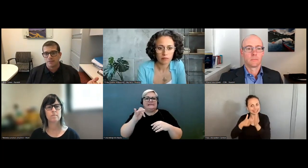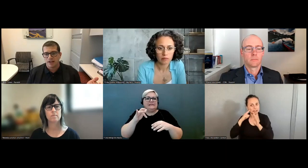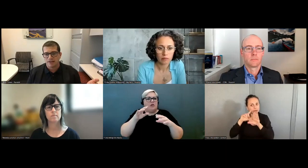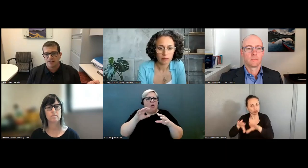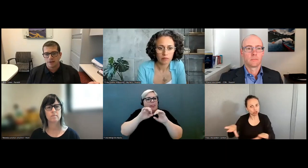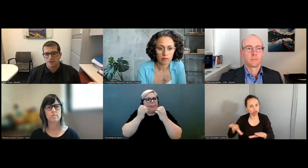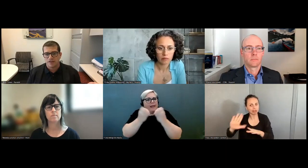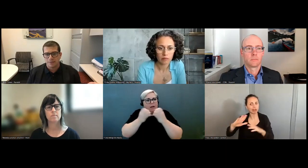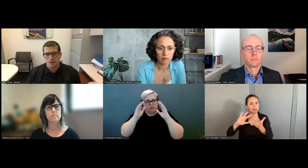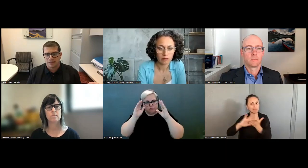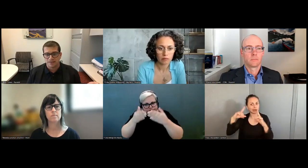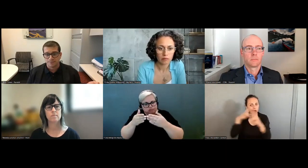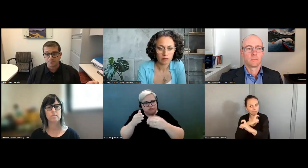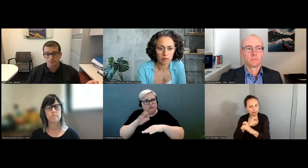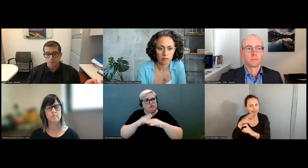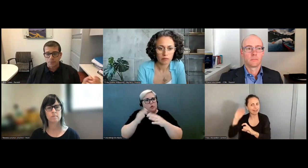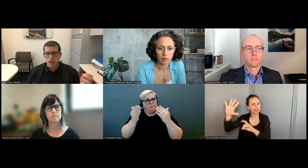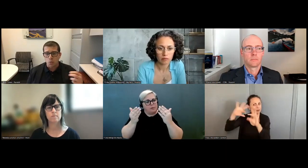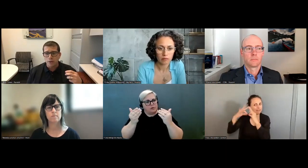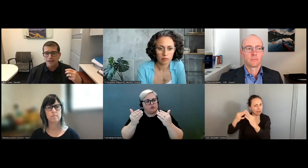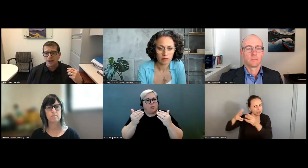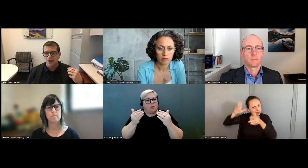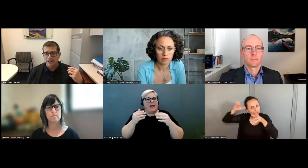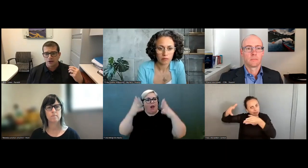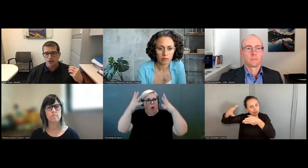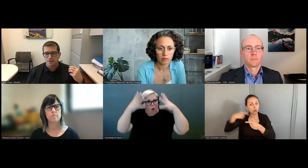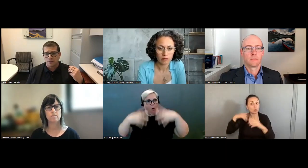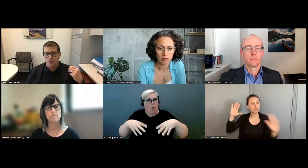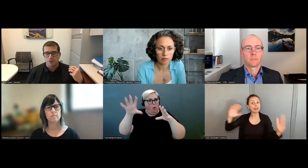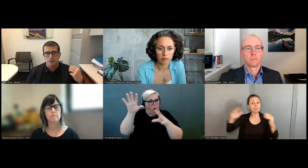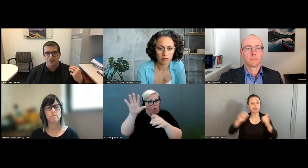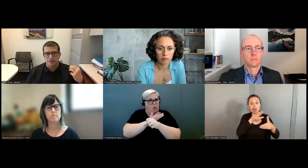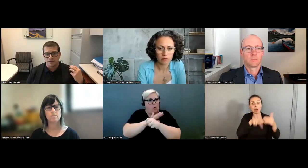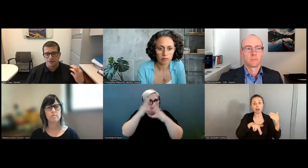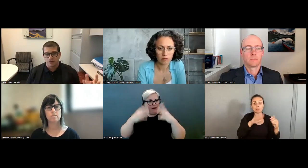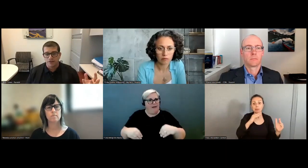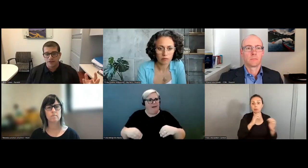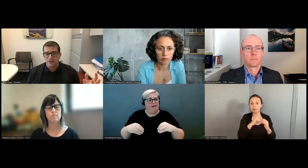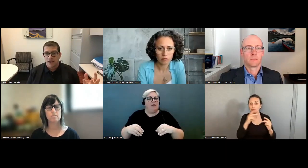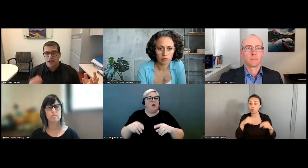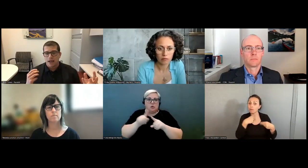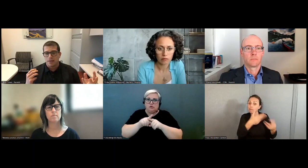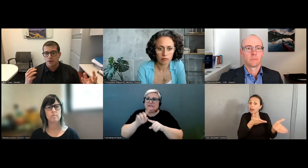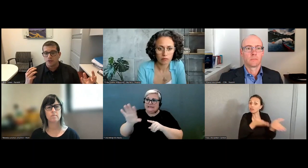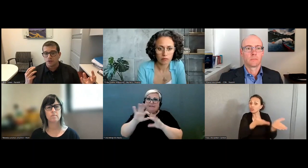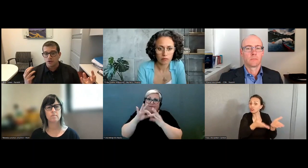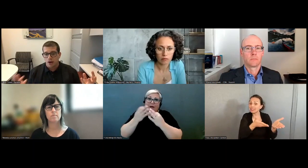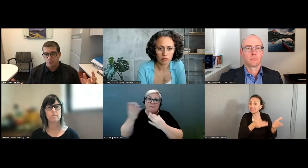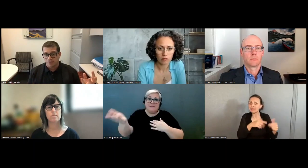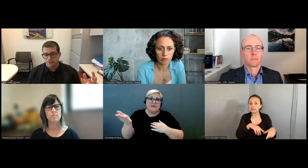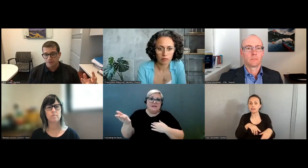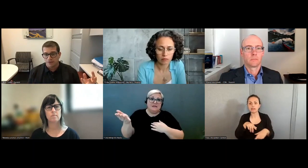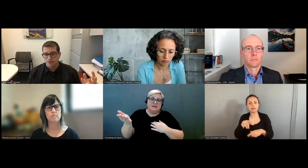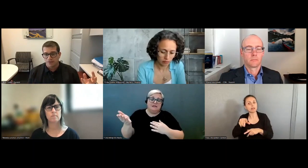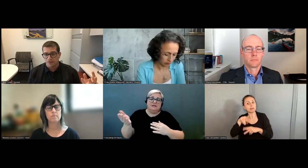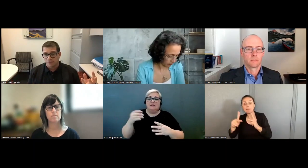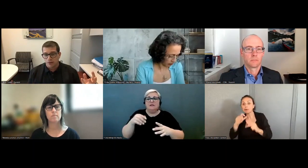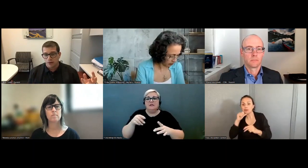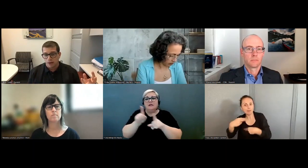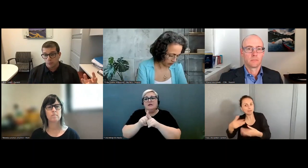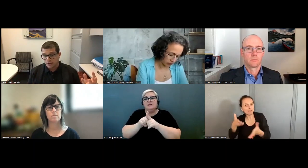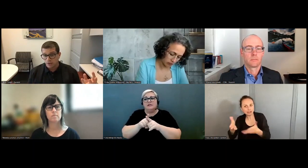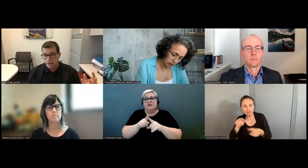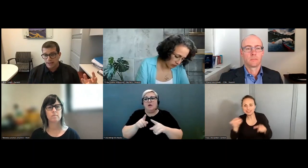medical complexity, and their families. We compared the outcomes from those who received the services and those who do not receive the